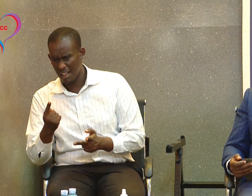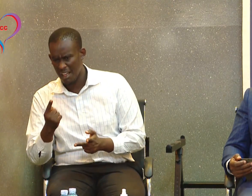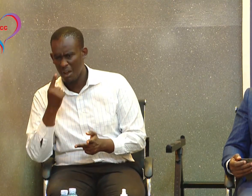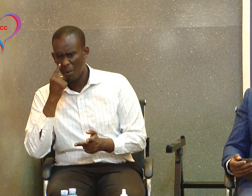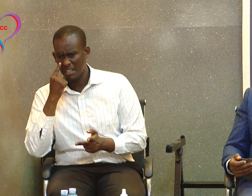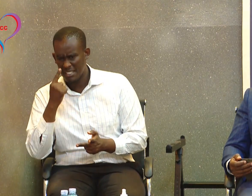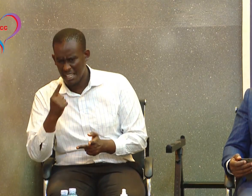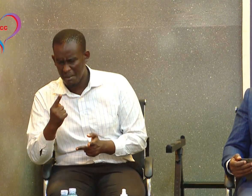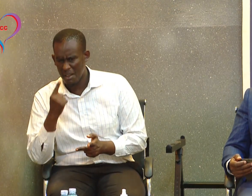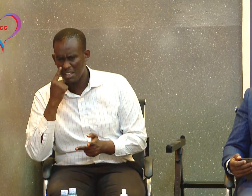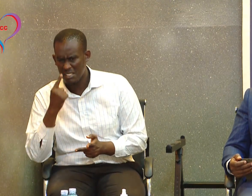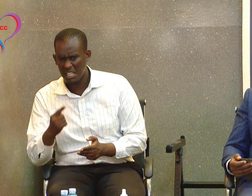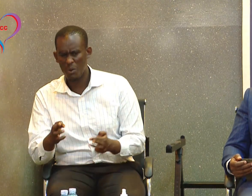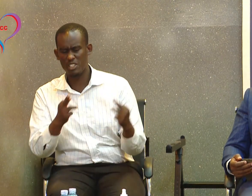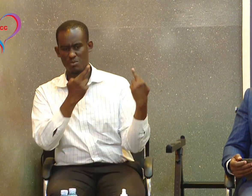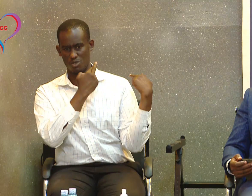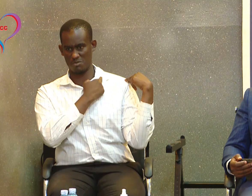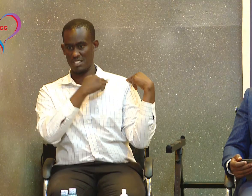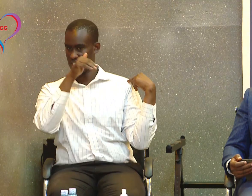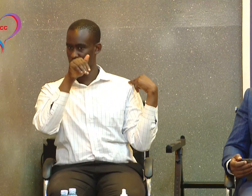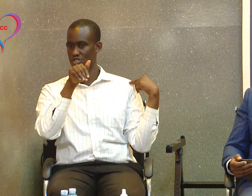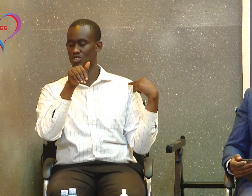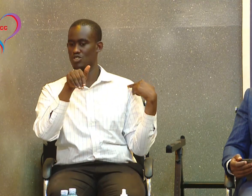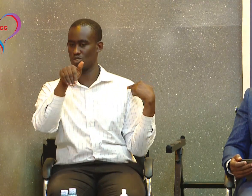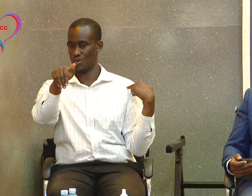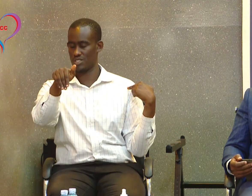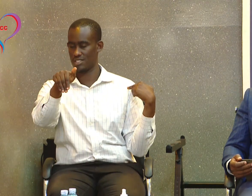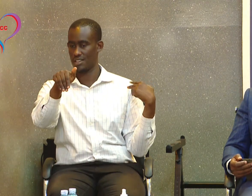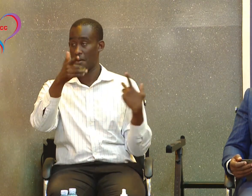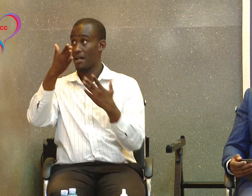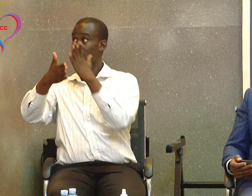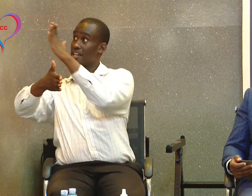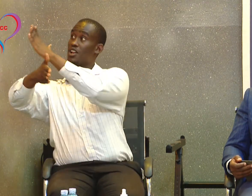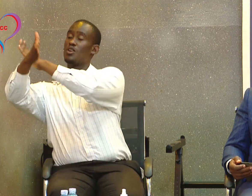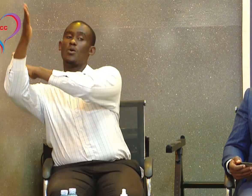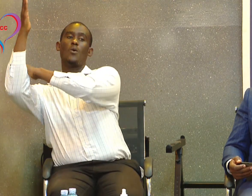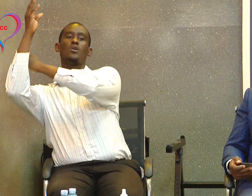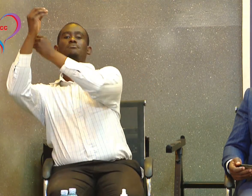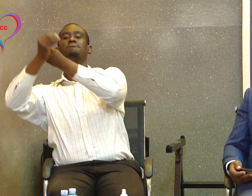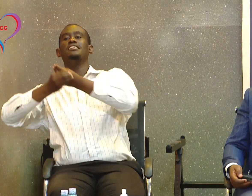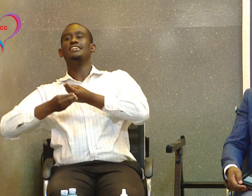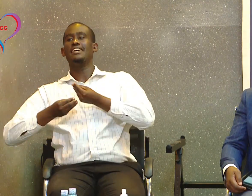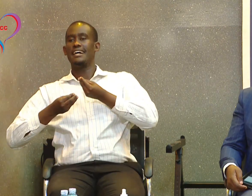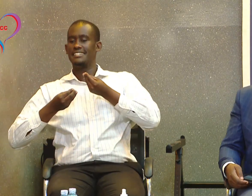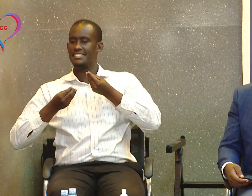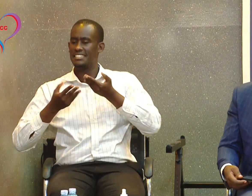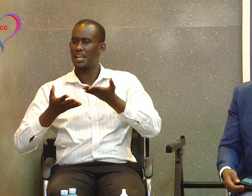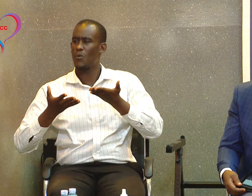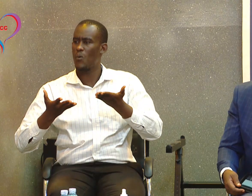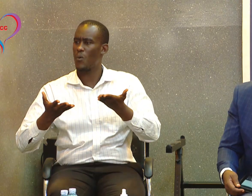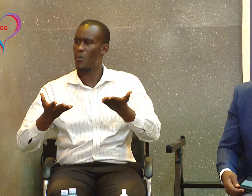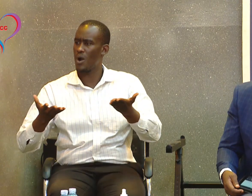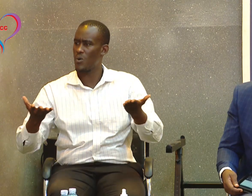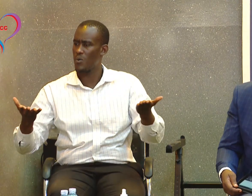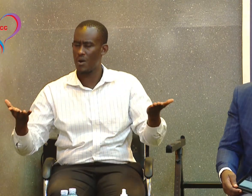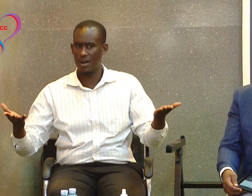Katonda yakikuwa. I told you that it is God who gave you your purpose, but it is you to discover that purpose.